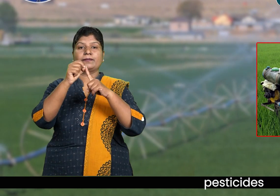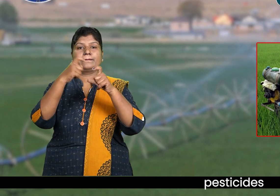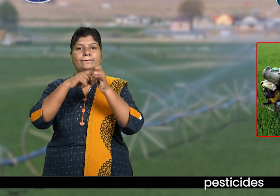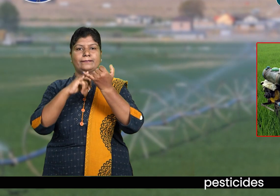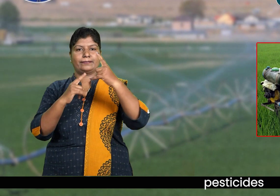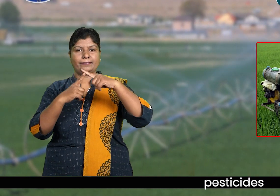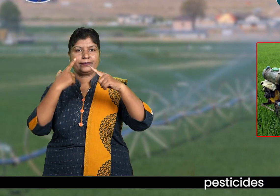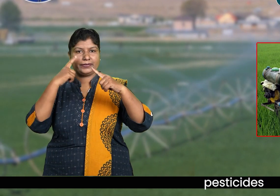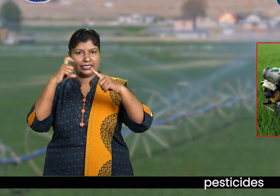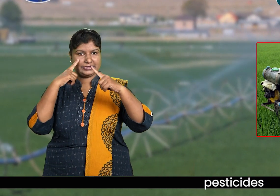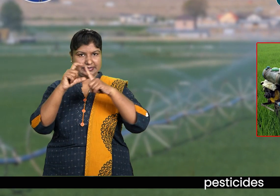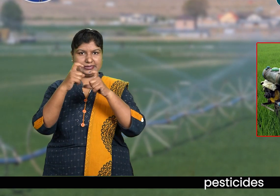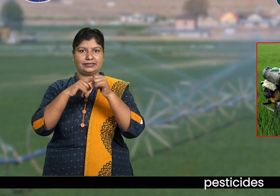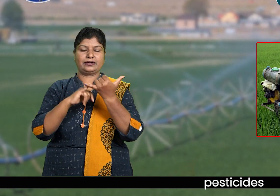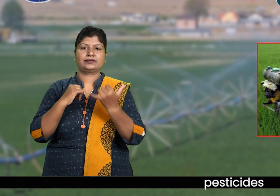pesticides,